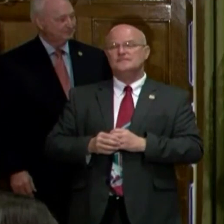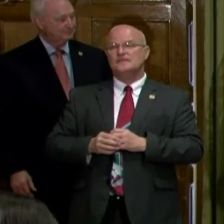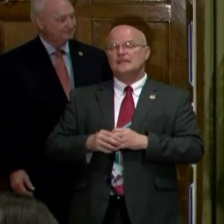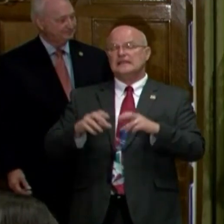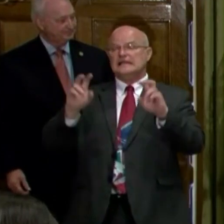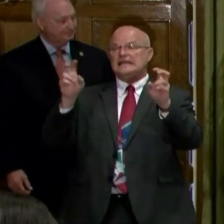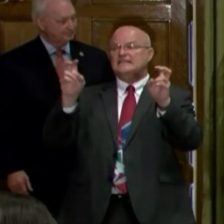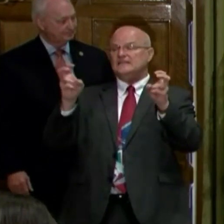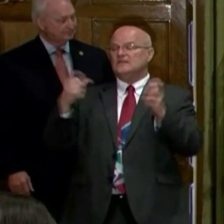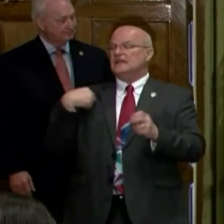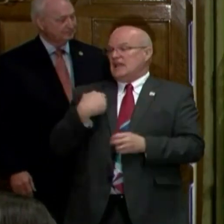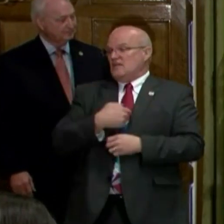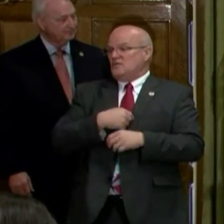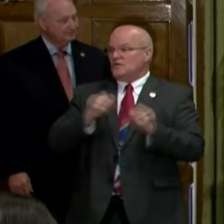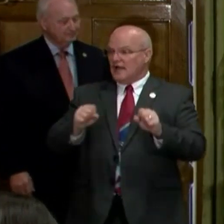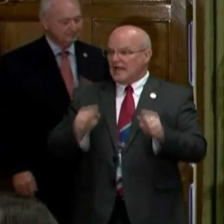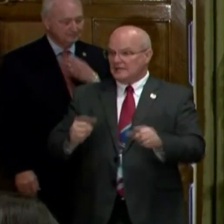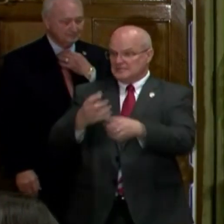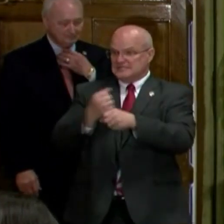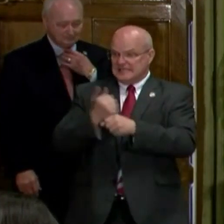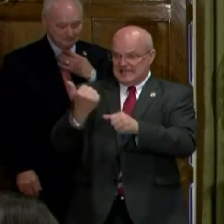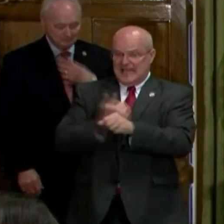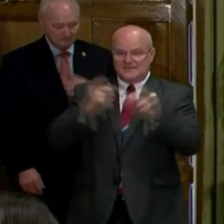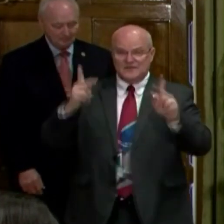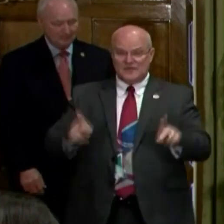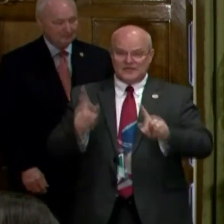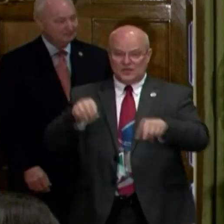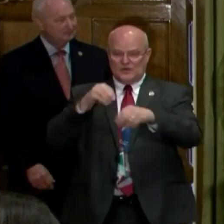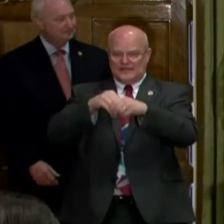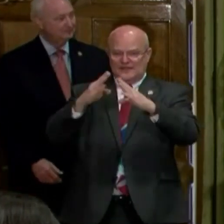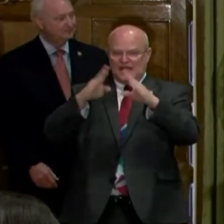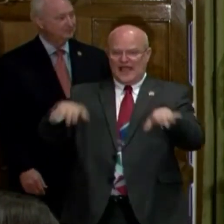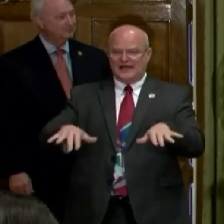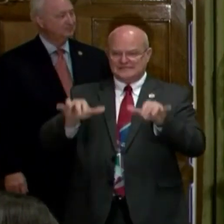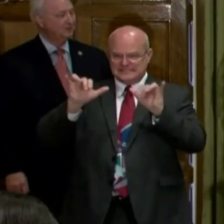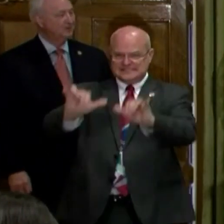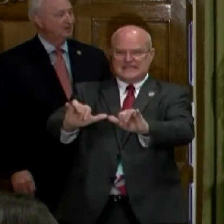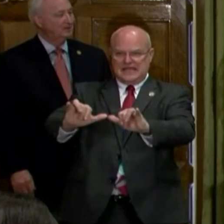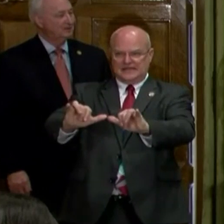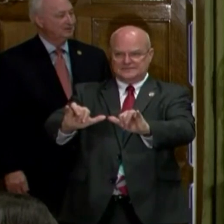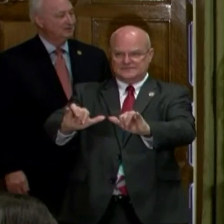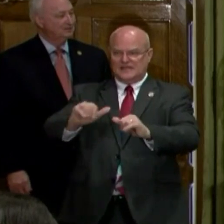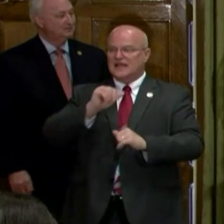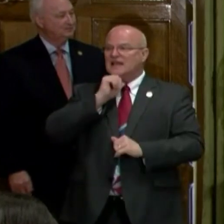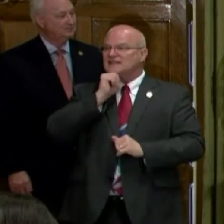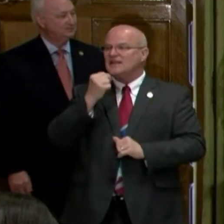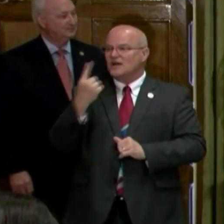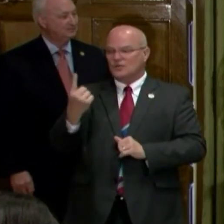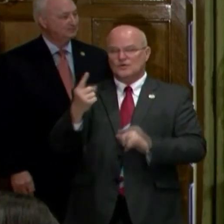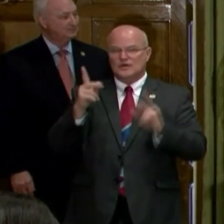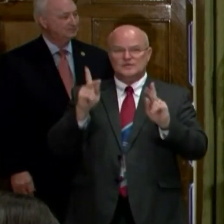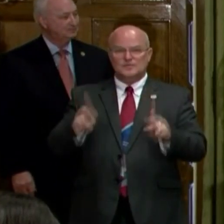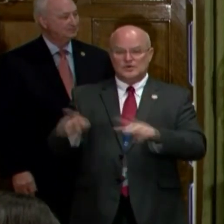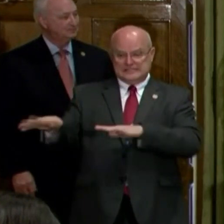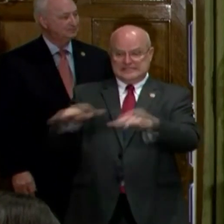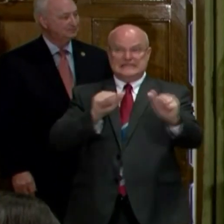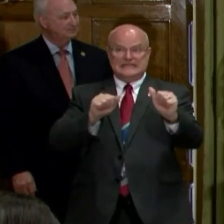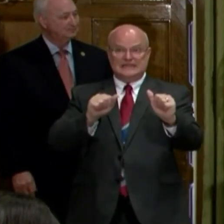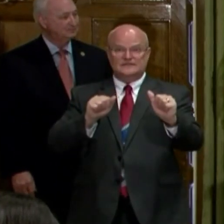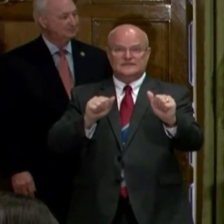In theory, if we were able to get everyone to go in their house and not a single person